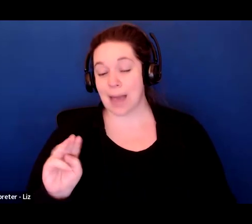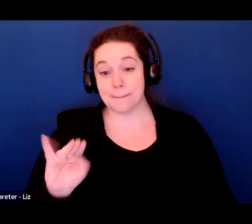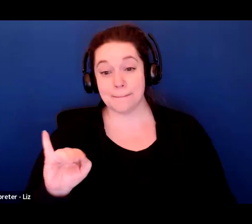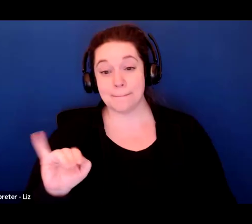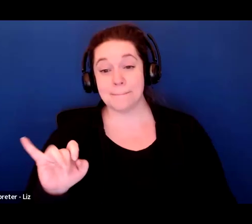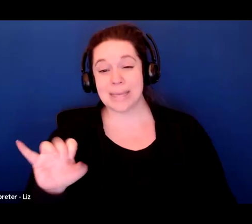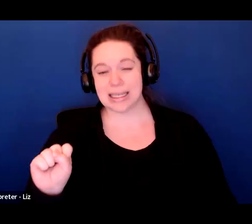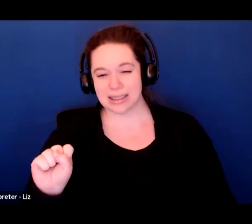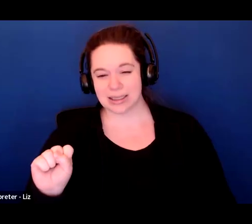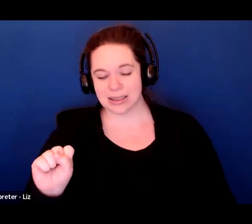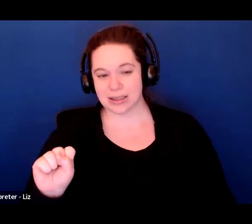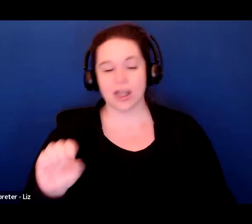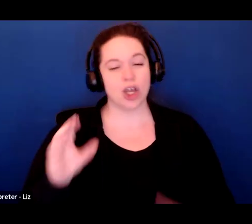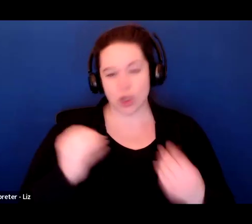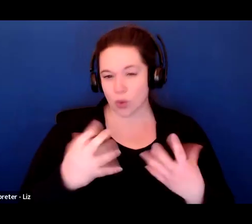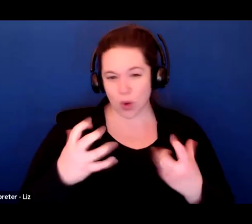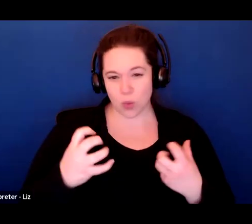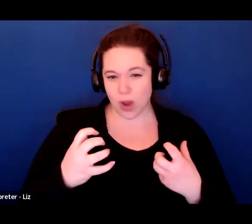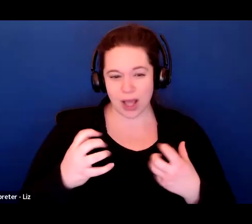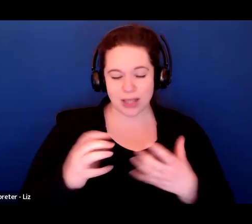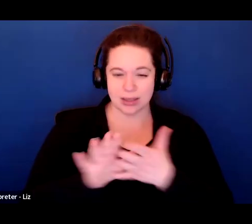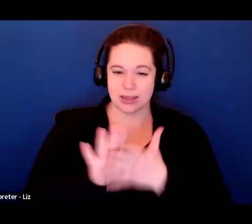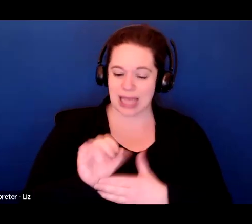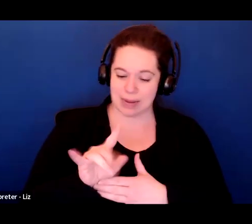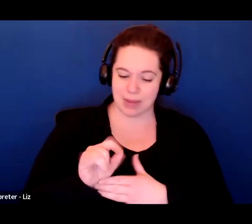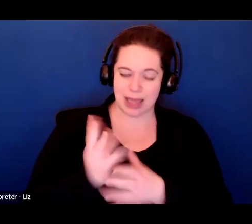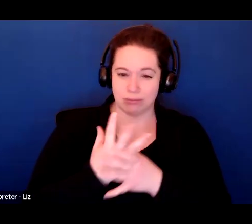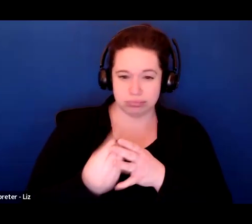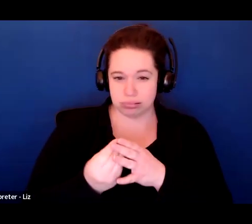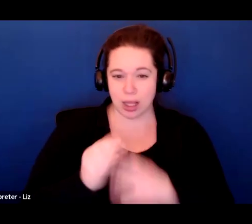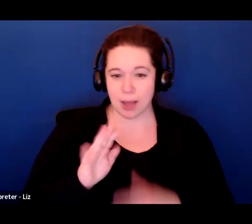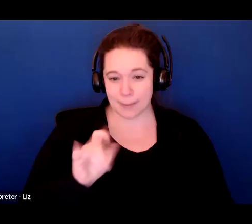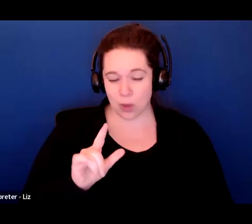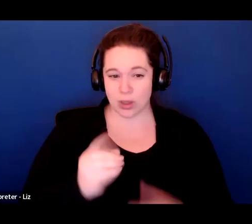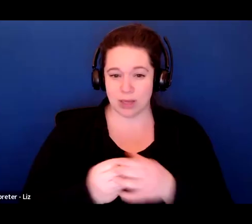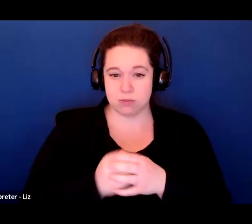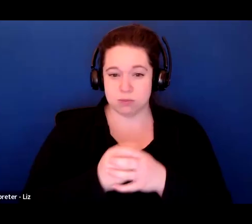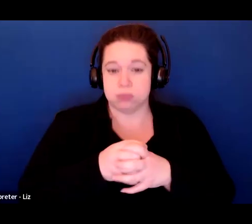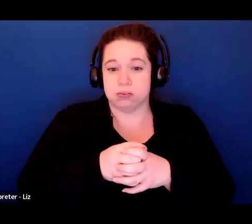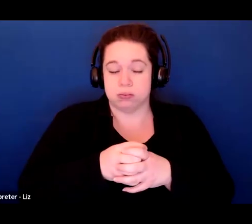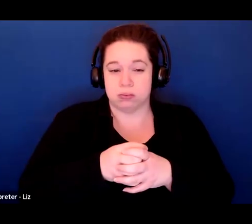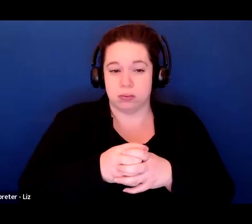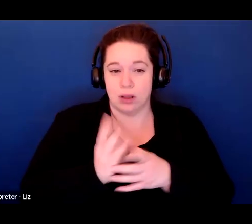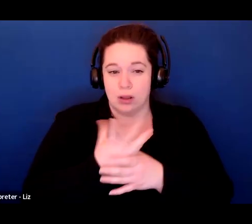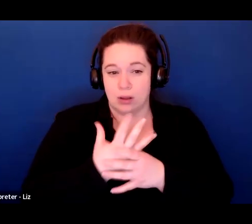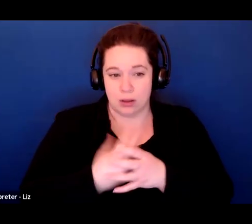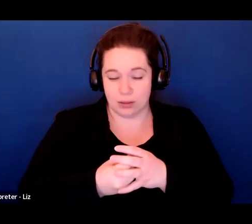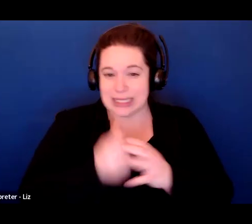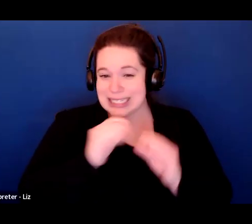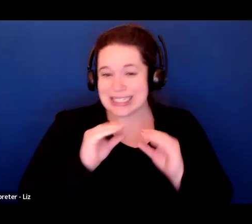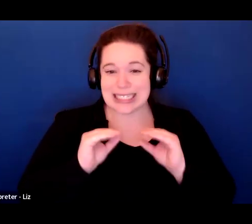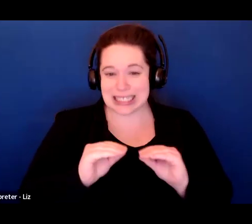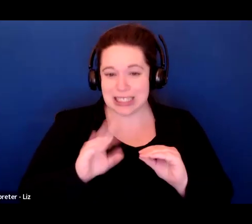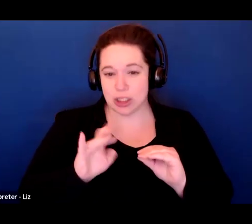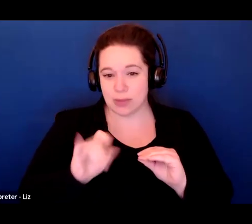Nobody wants to do an enema that flushes out your bowel because it expands the bowel, it flushes it, it doesn't teach the bowel